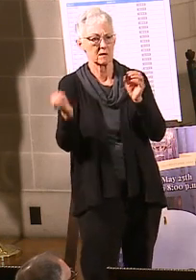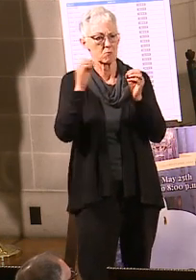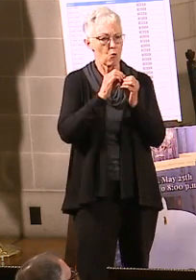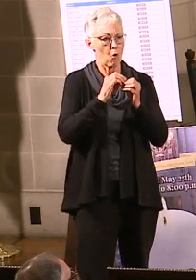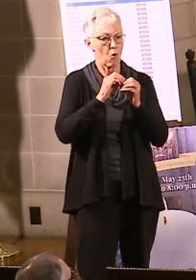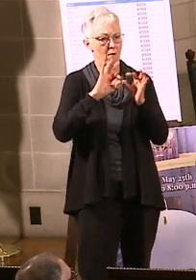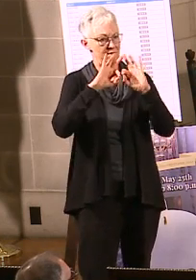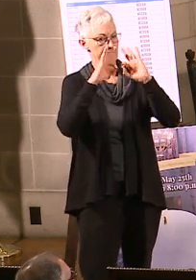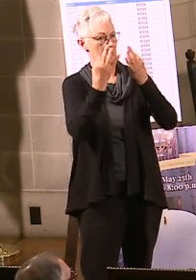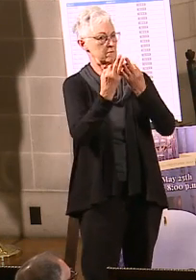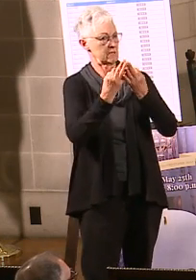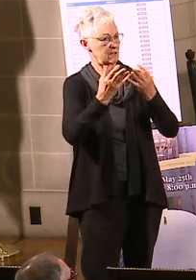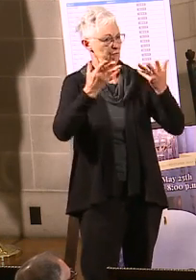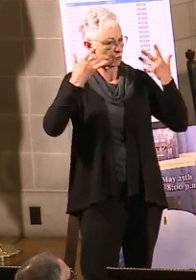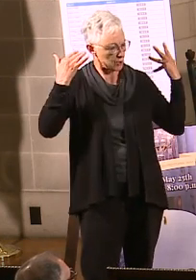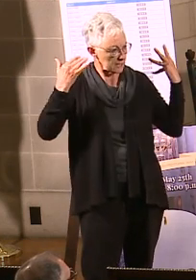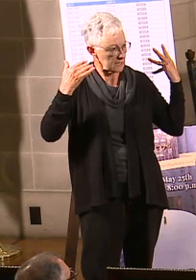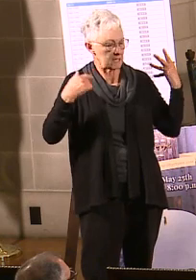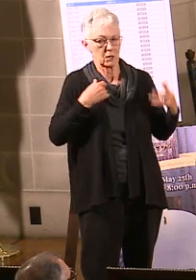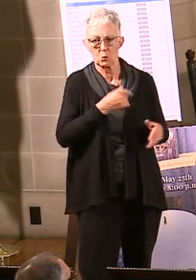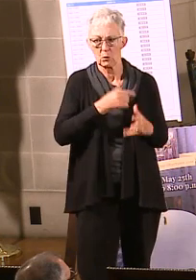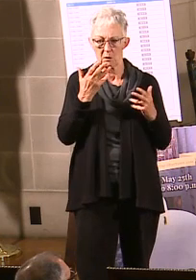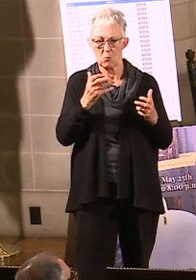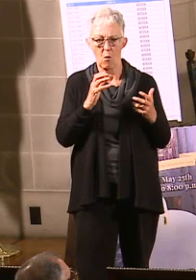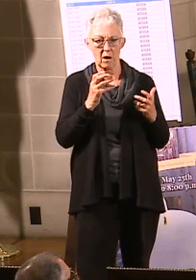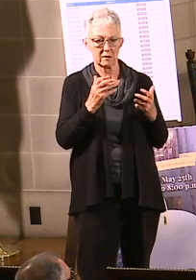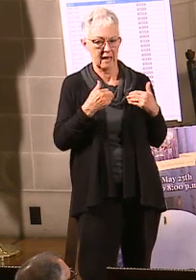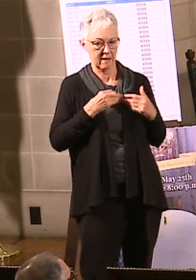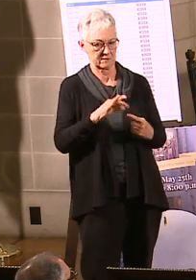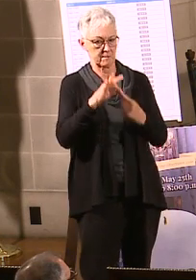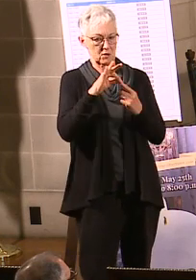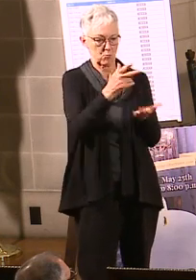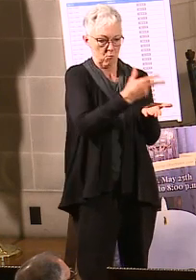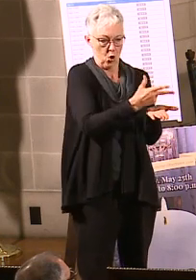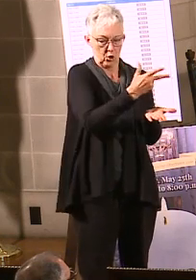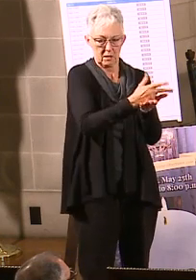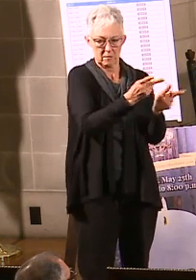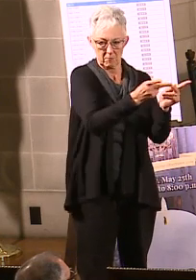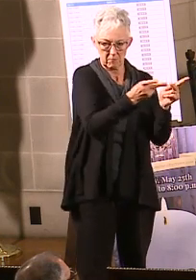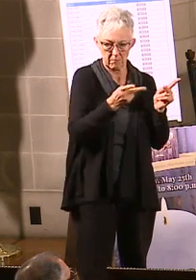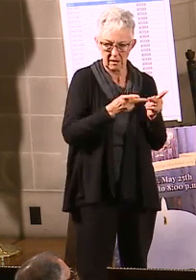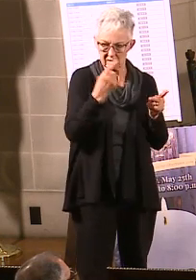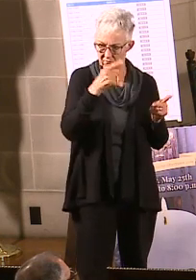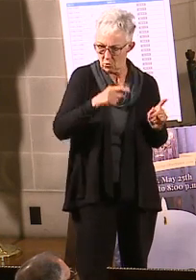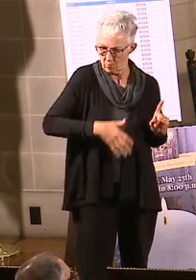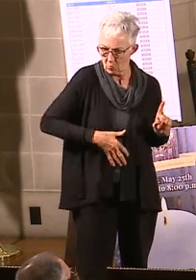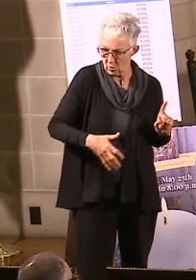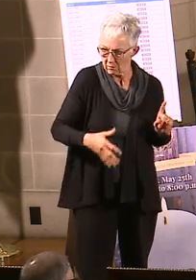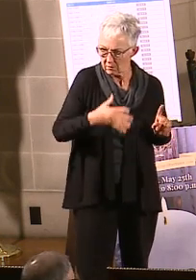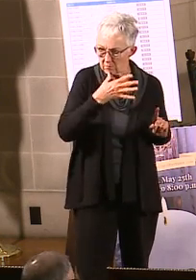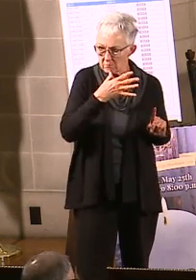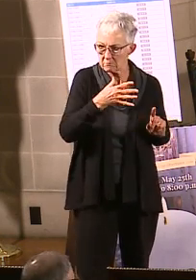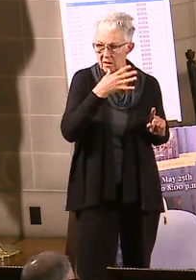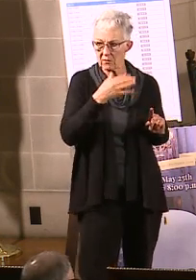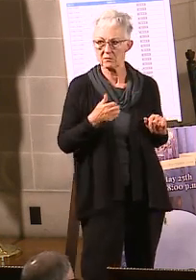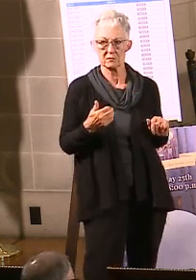parking to our expectant mothers, having mothers' rooms for nursing mothers,